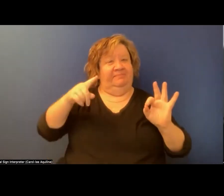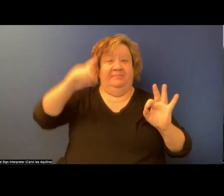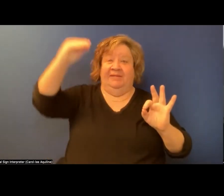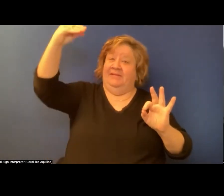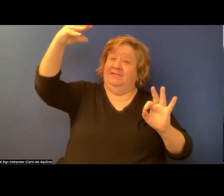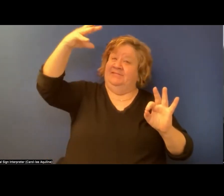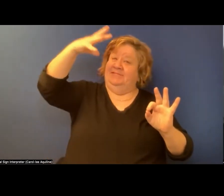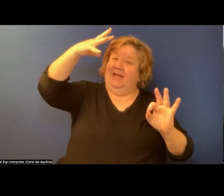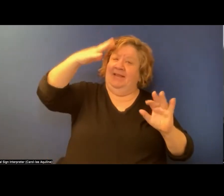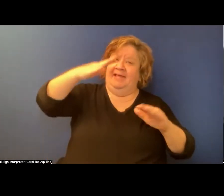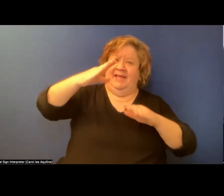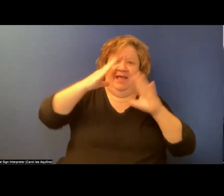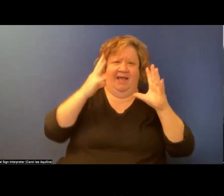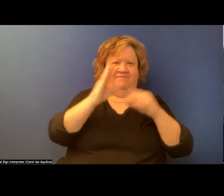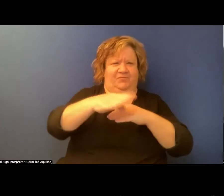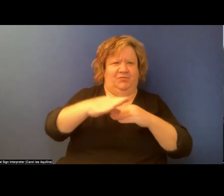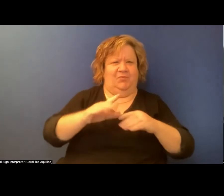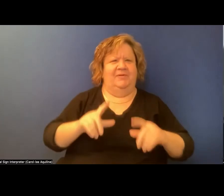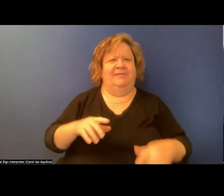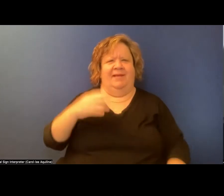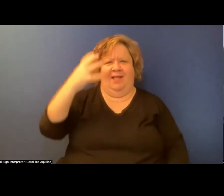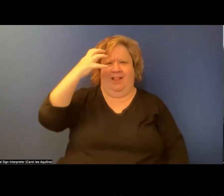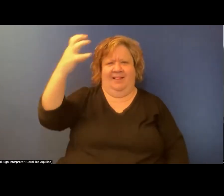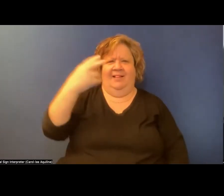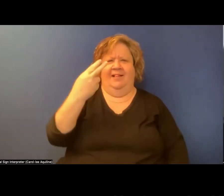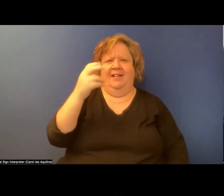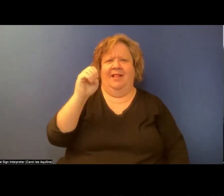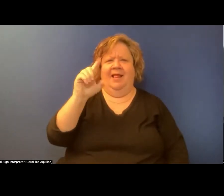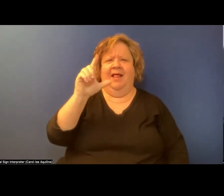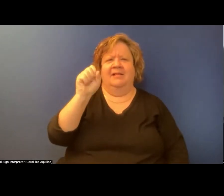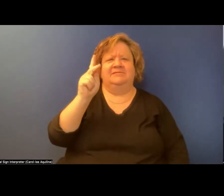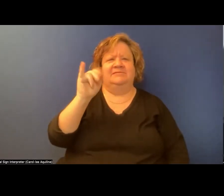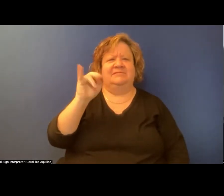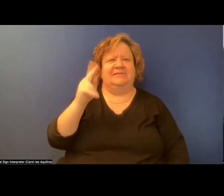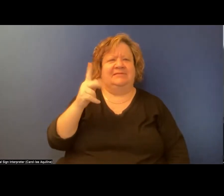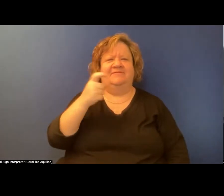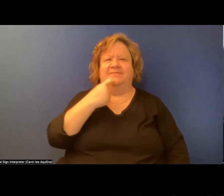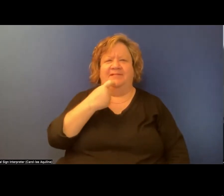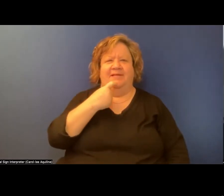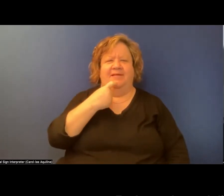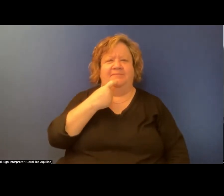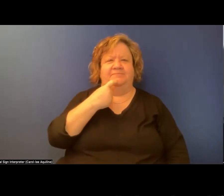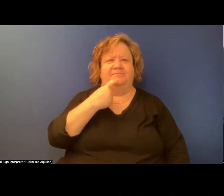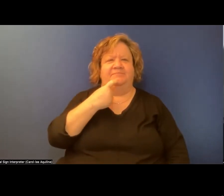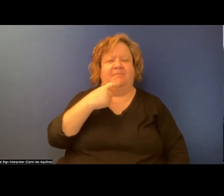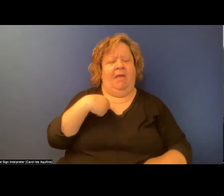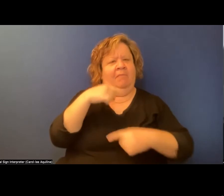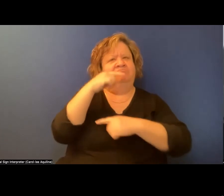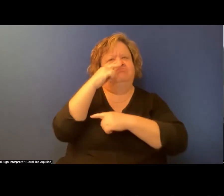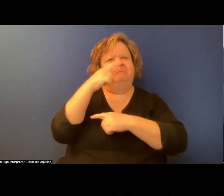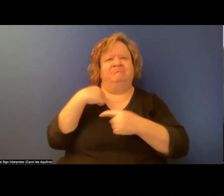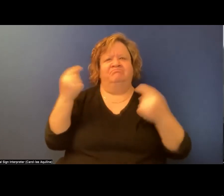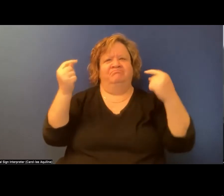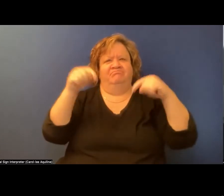the Finnish climate ambassador. Very honored and proud to be here today. Both gender